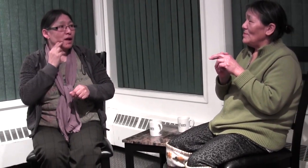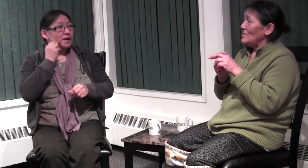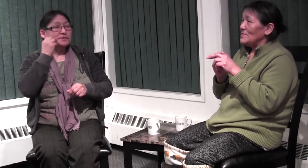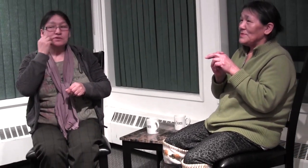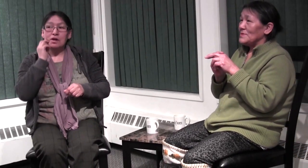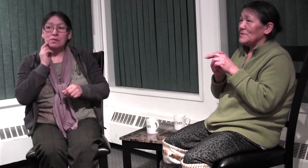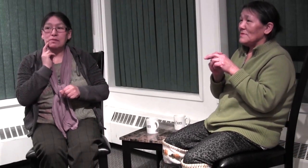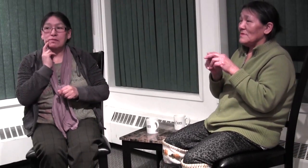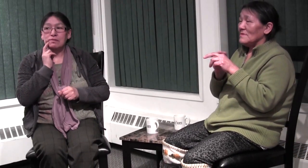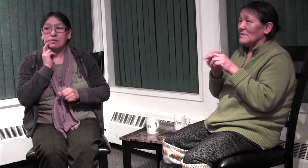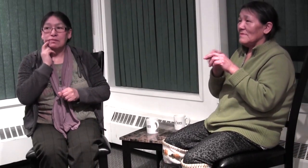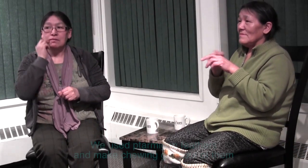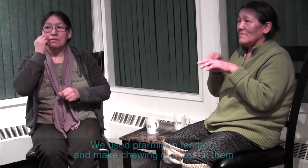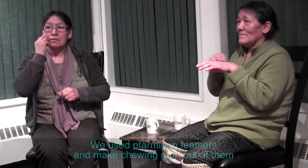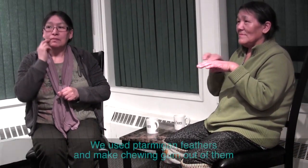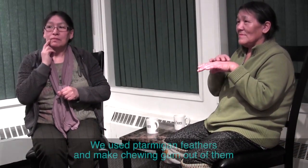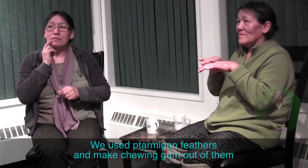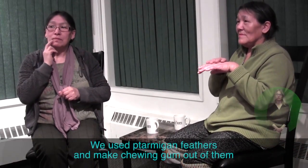the bird's